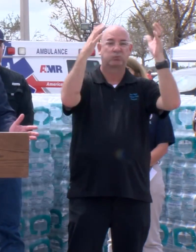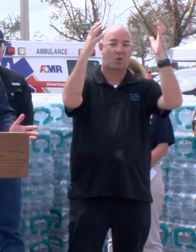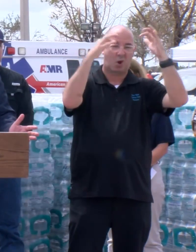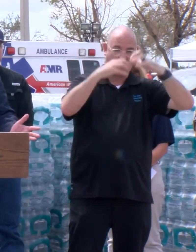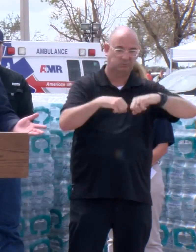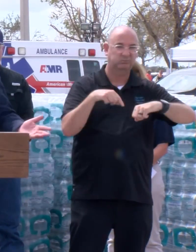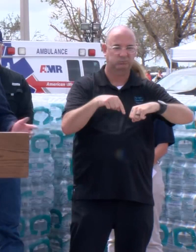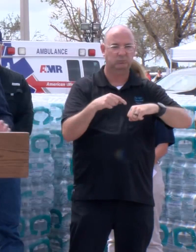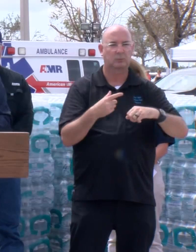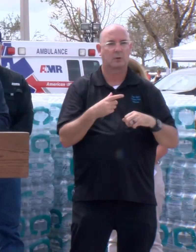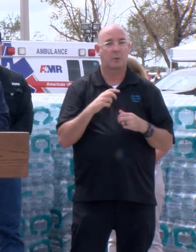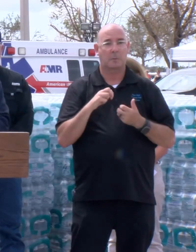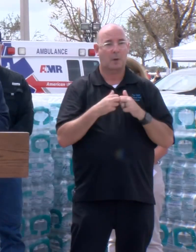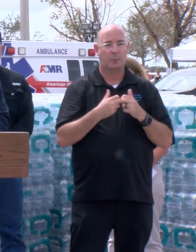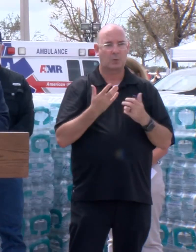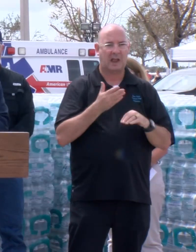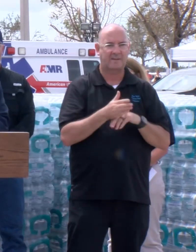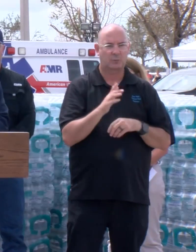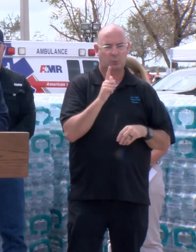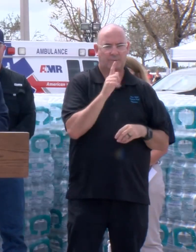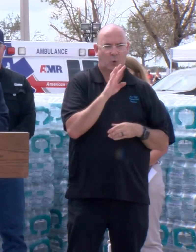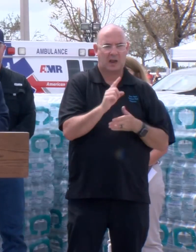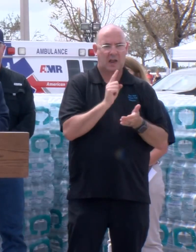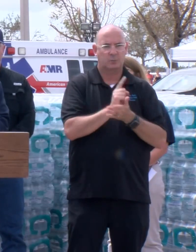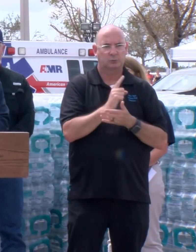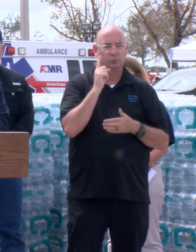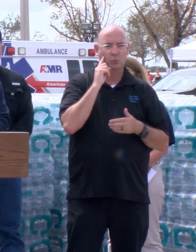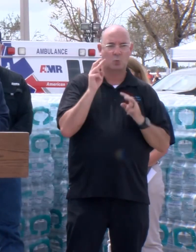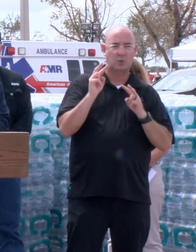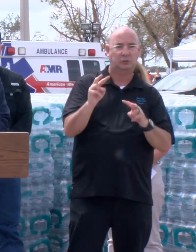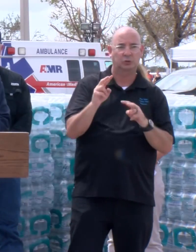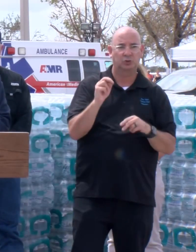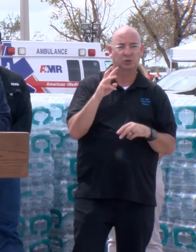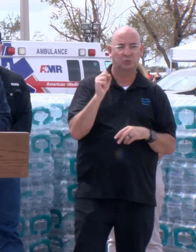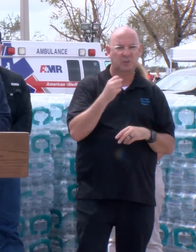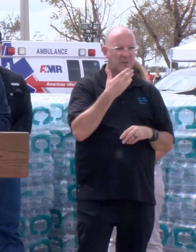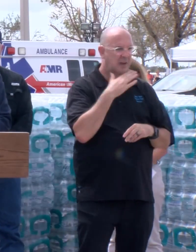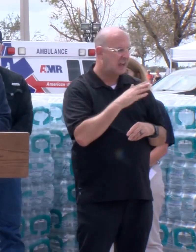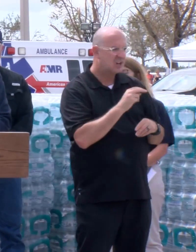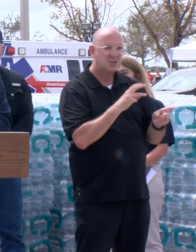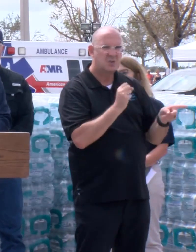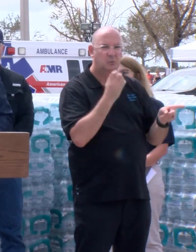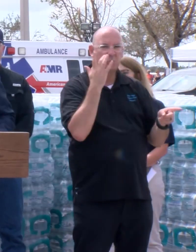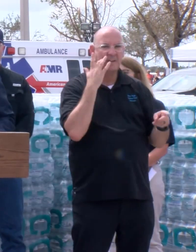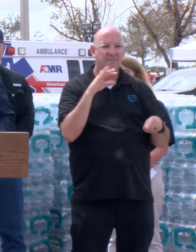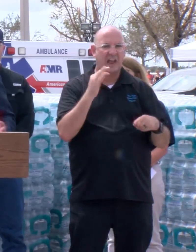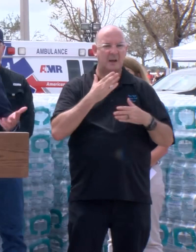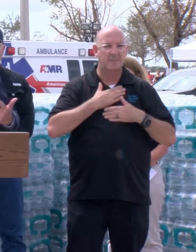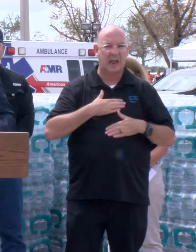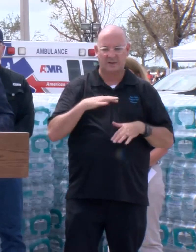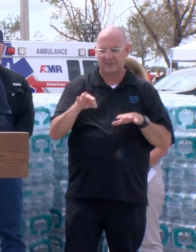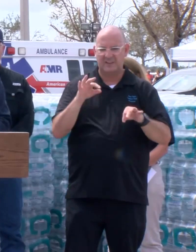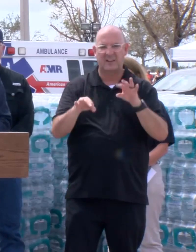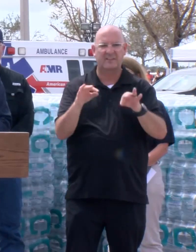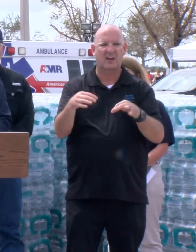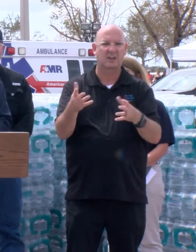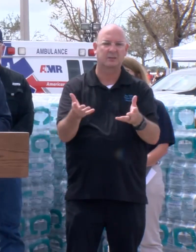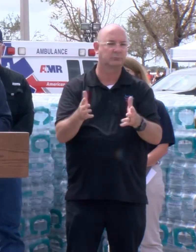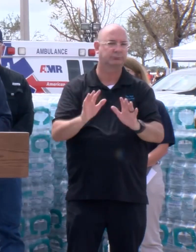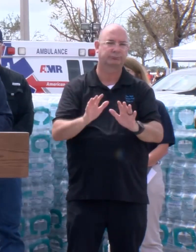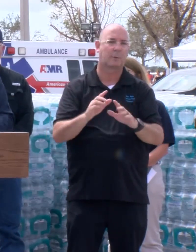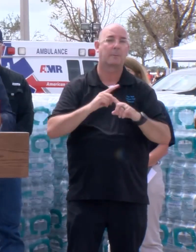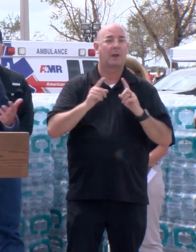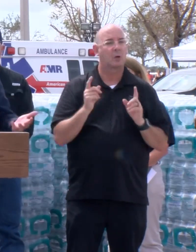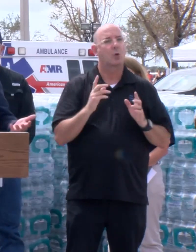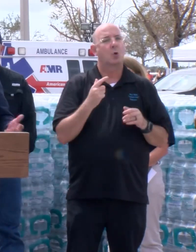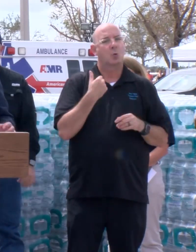all bad news because you're finding people that had passed away in the collapse. Well, these rescue missions were able to save a lot of people,